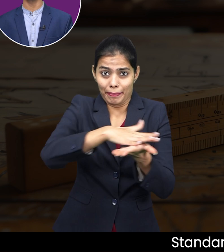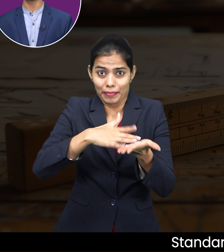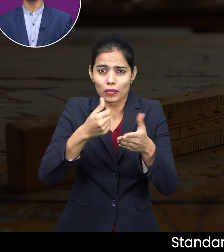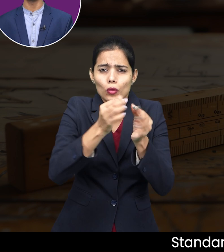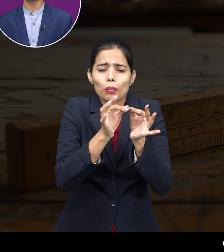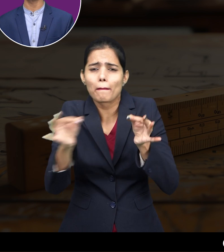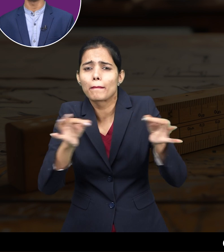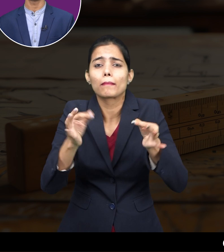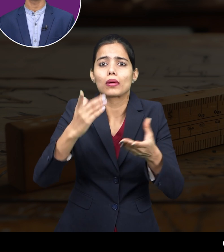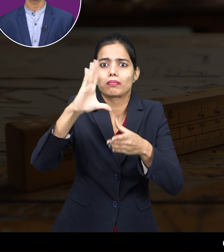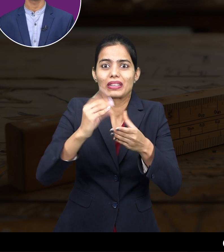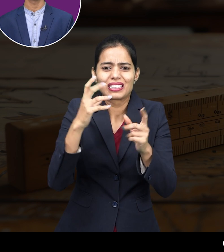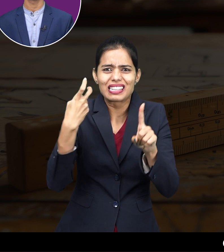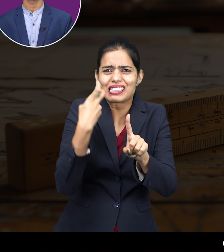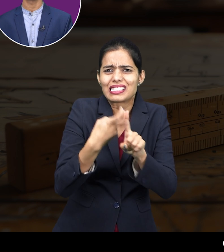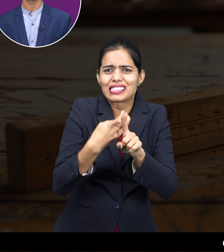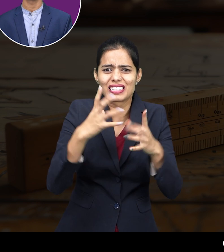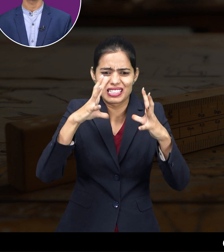Standard unit of volume of a solid.